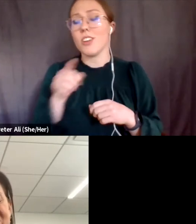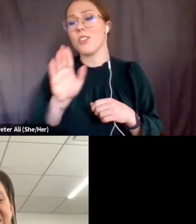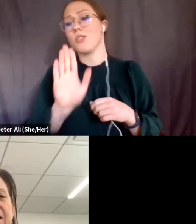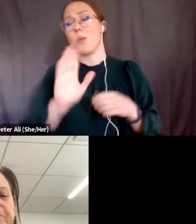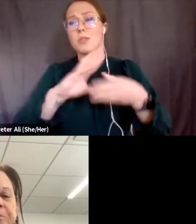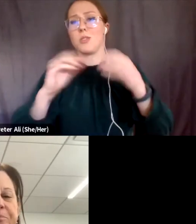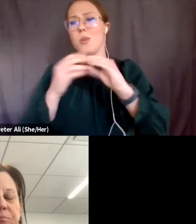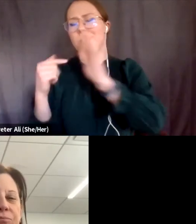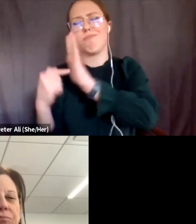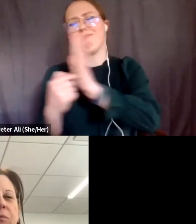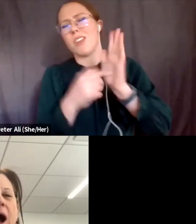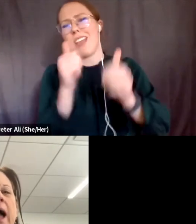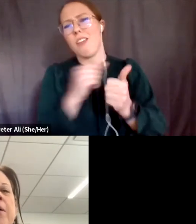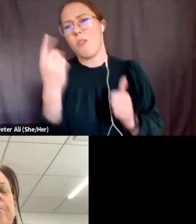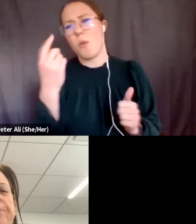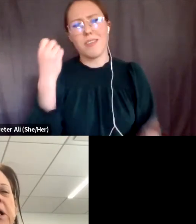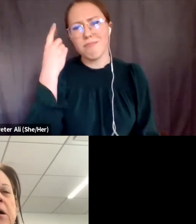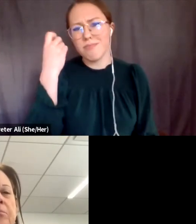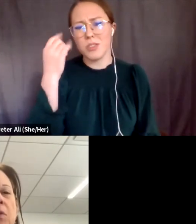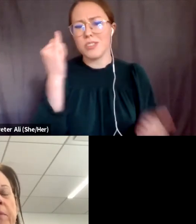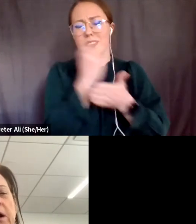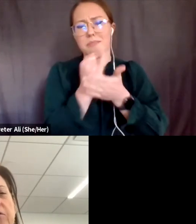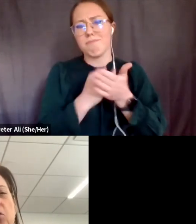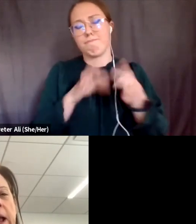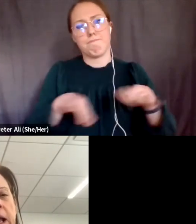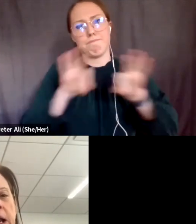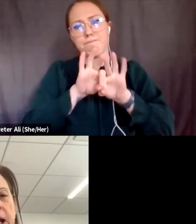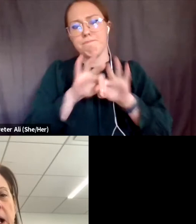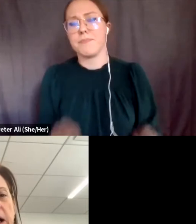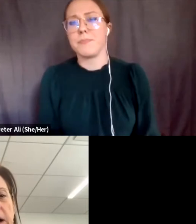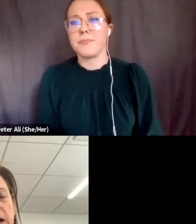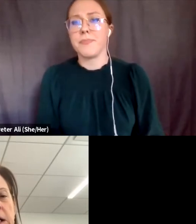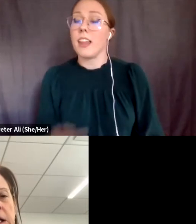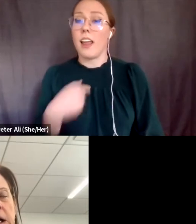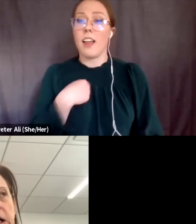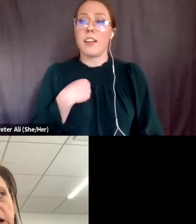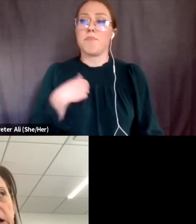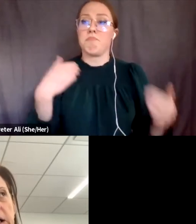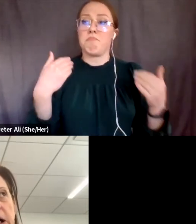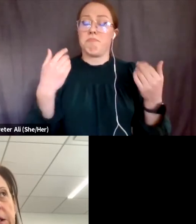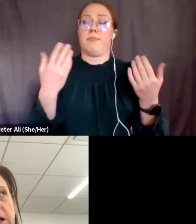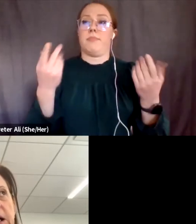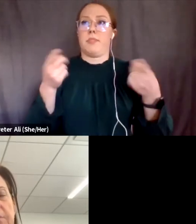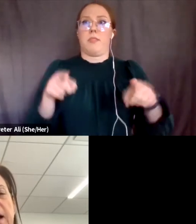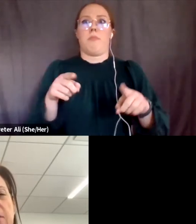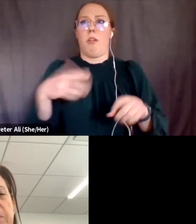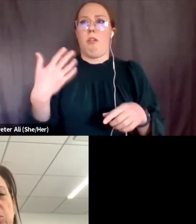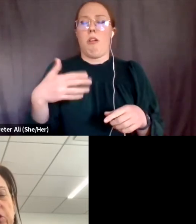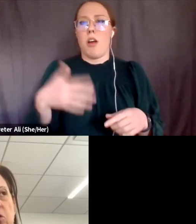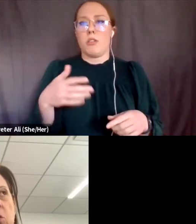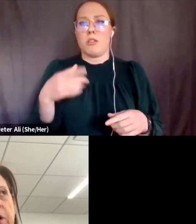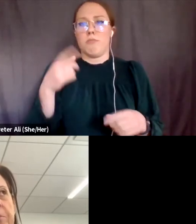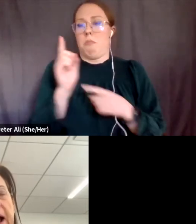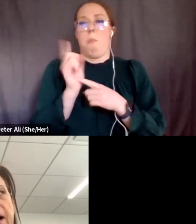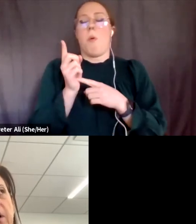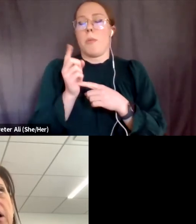me just say that I had a big moment of awakening in, I think it may have been when